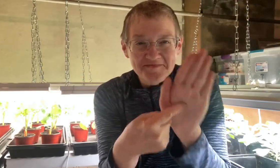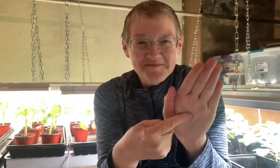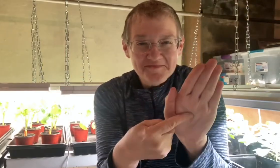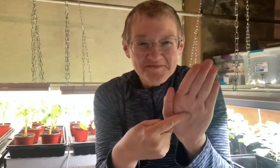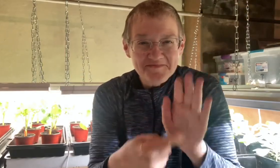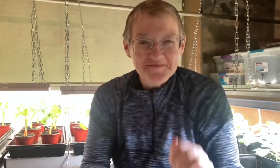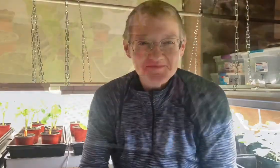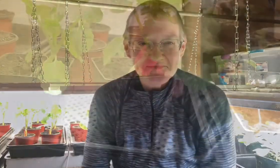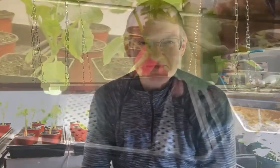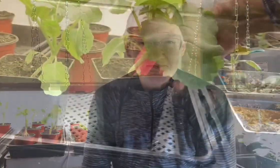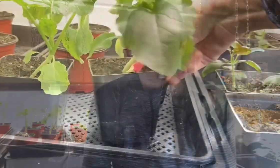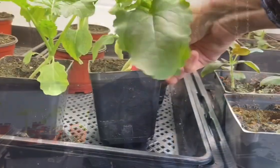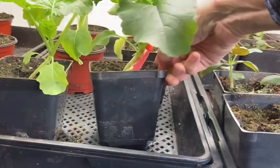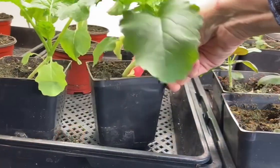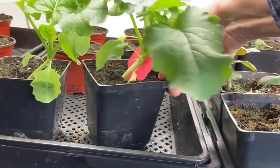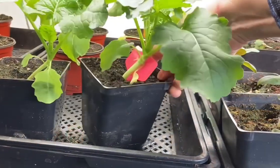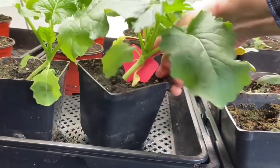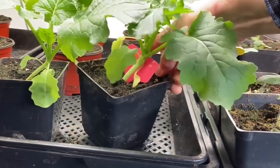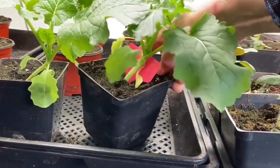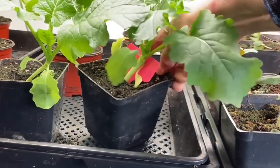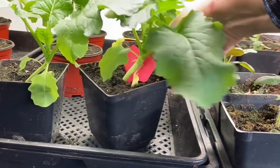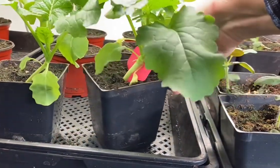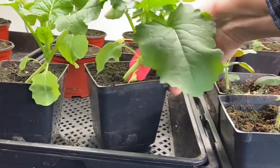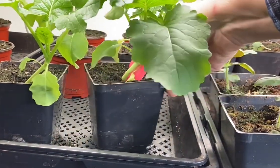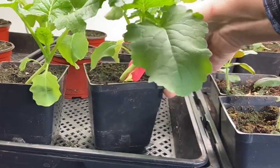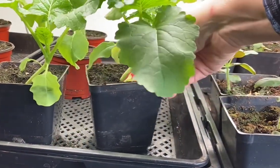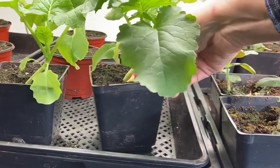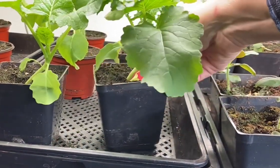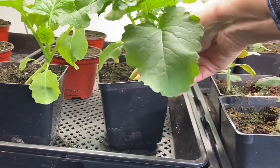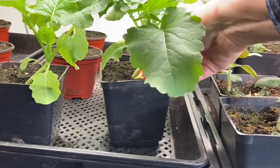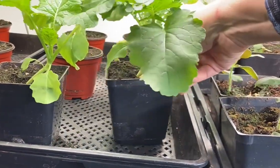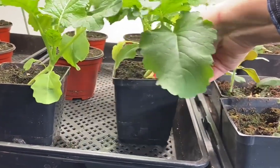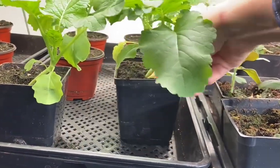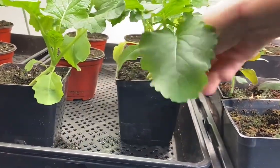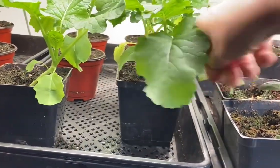And I saved 2 broccoli plants to show you how to do it.